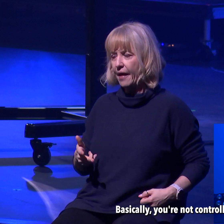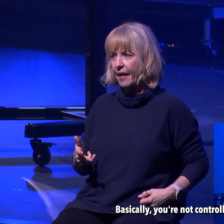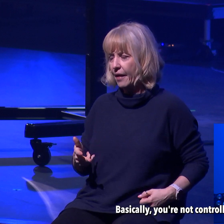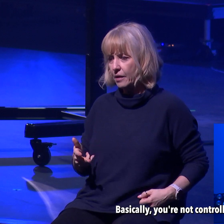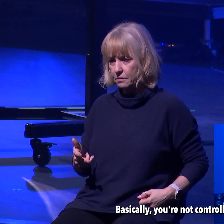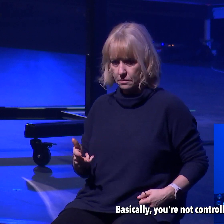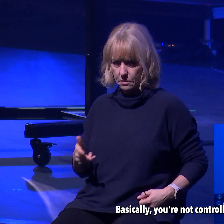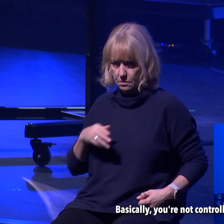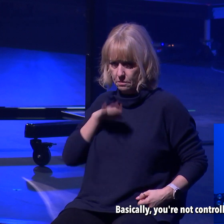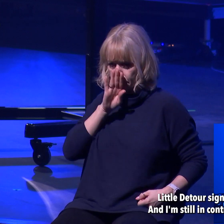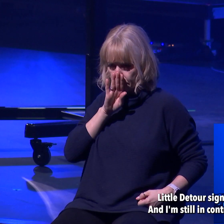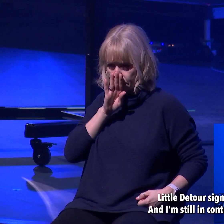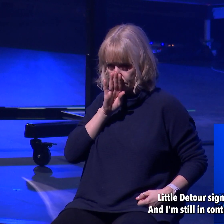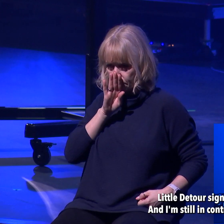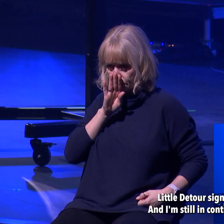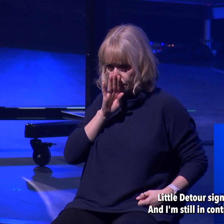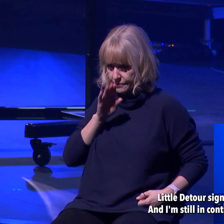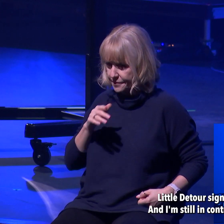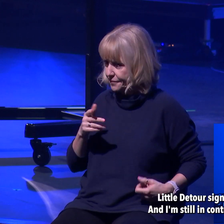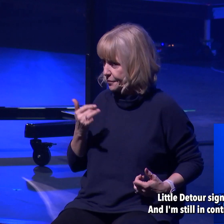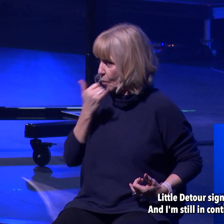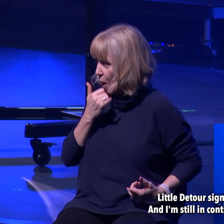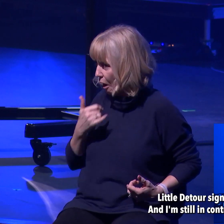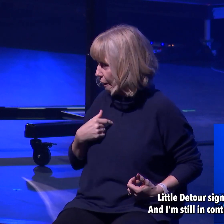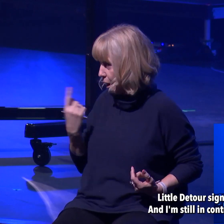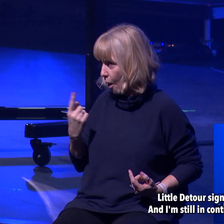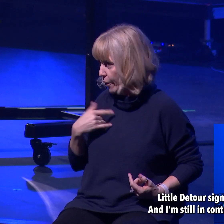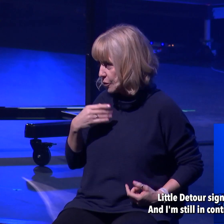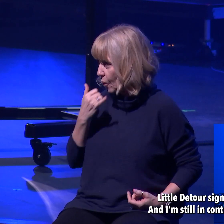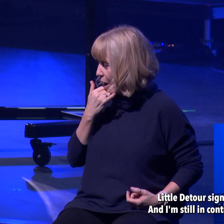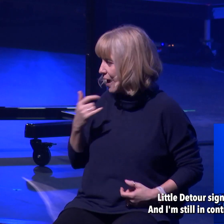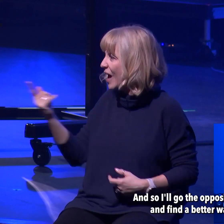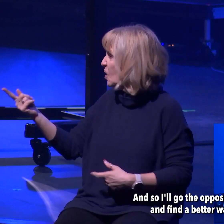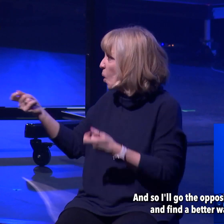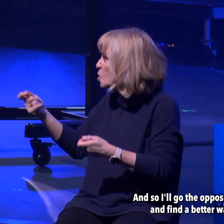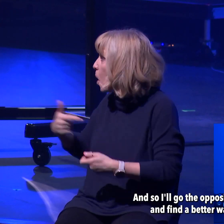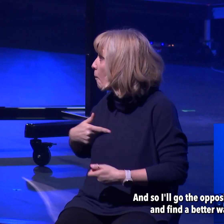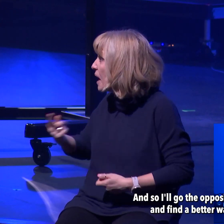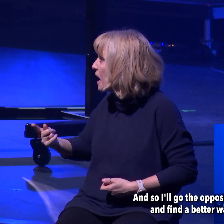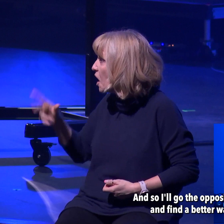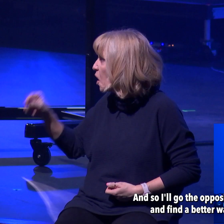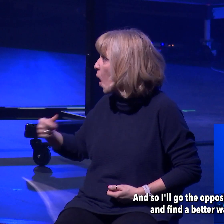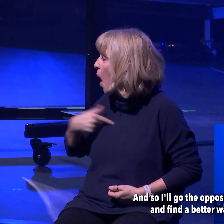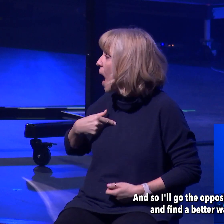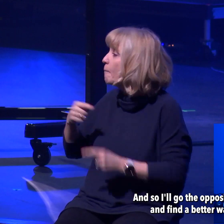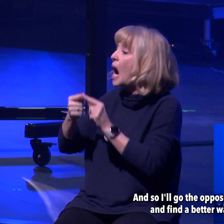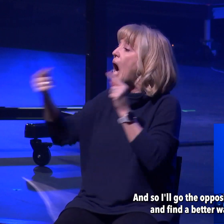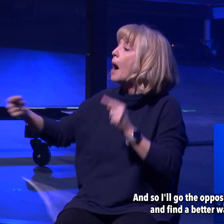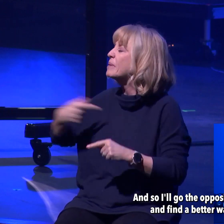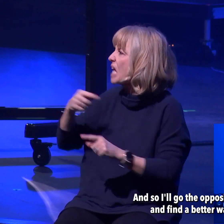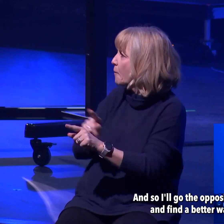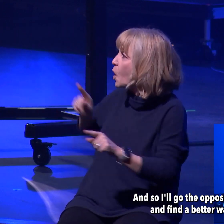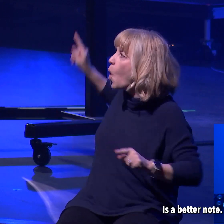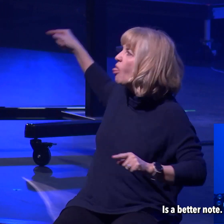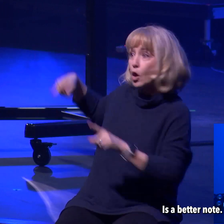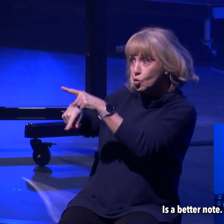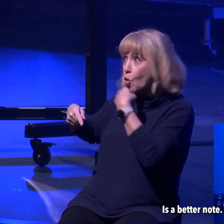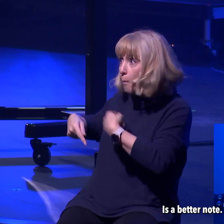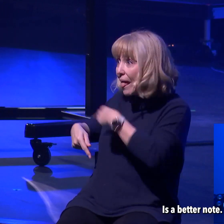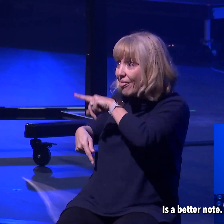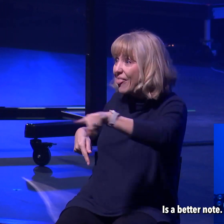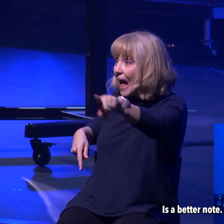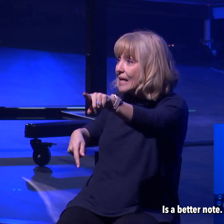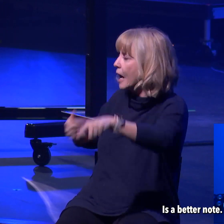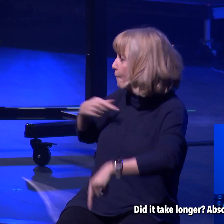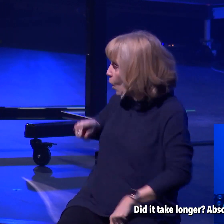Basically, you're not controlling me, Mr. Little Detour Sign, and I'm still in control, and so I'll go the opposite way and find a better way. Is it